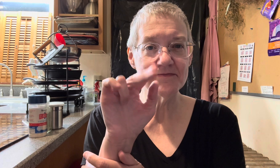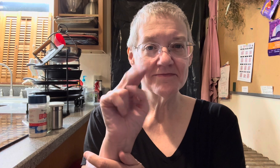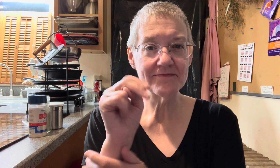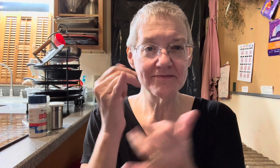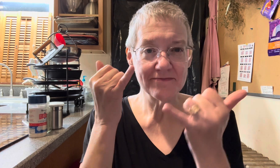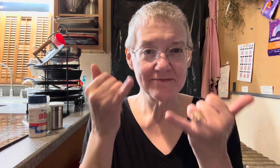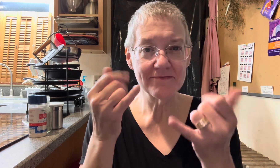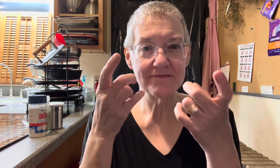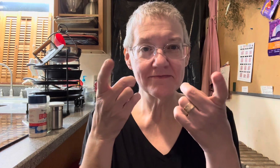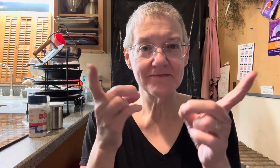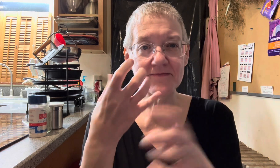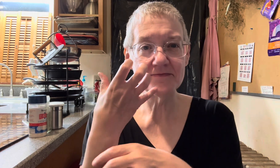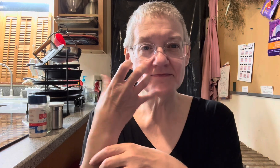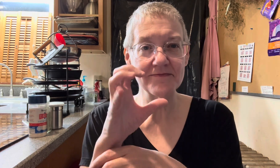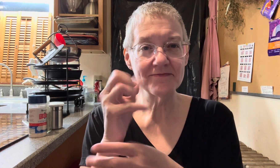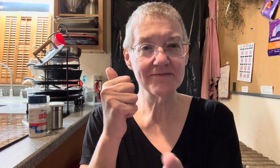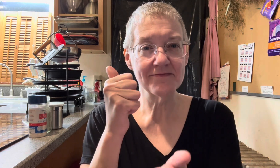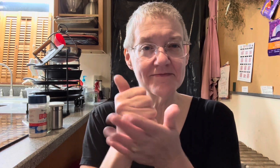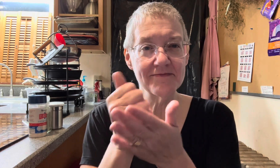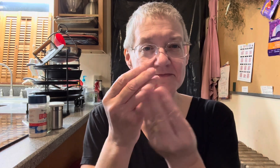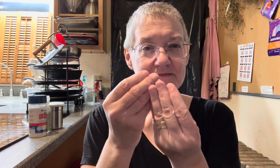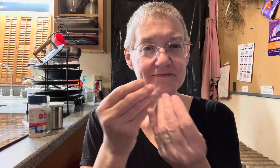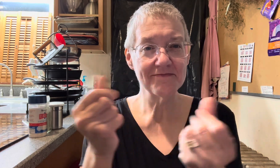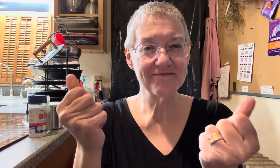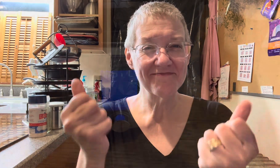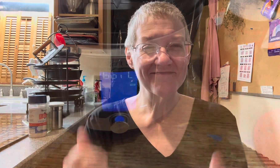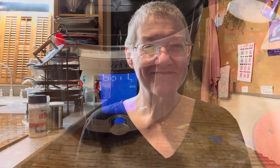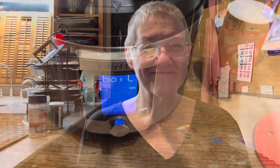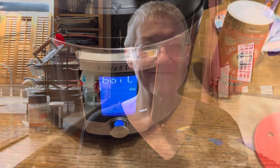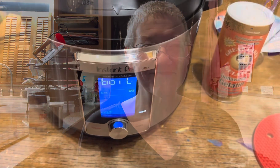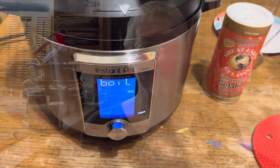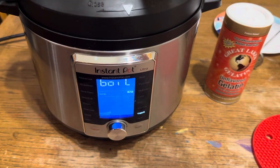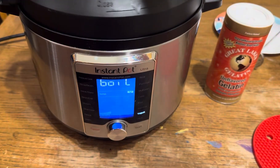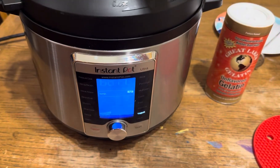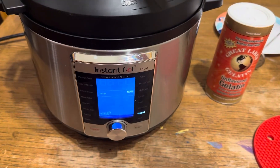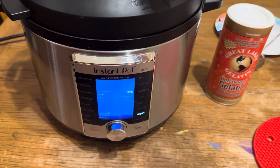gelatin now after it's heated while it's hot to help it to dissolve.